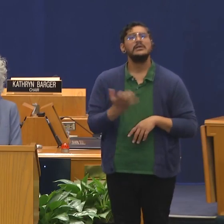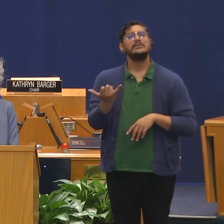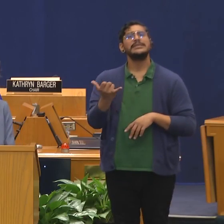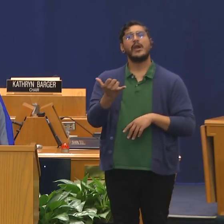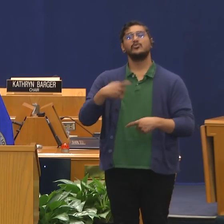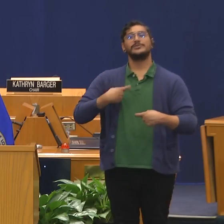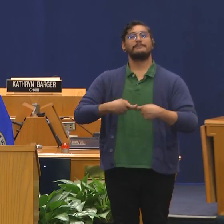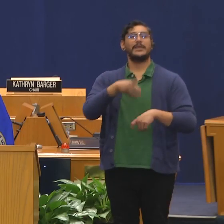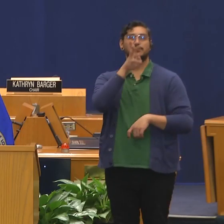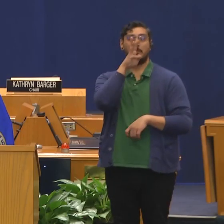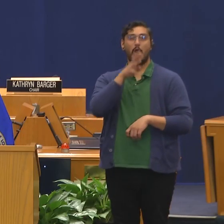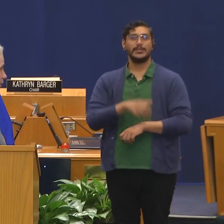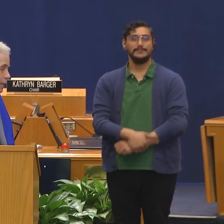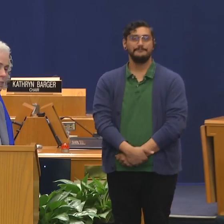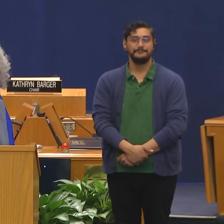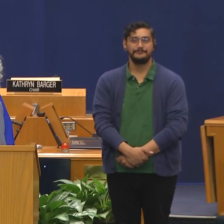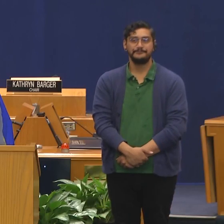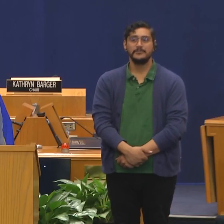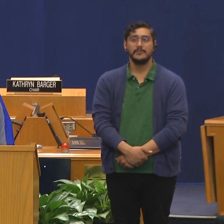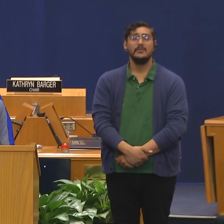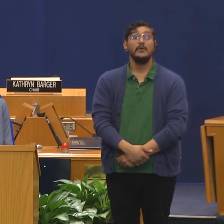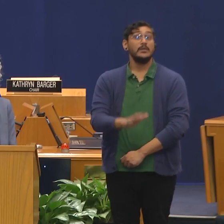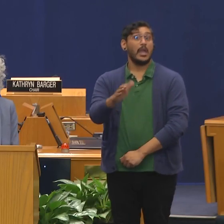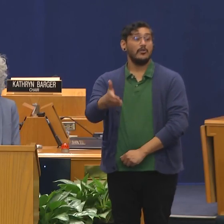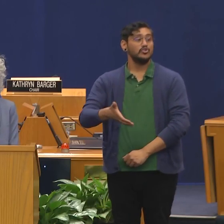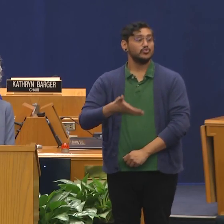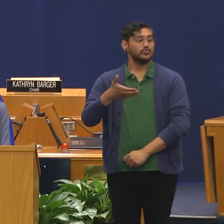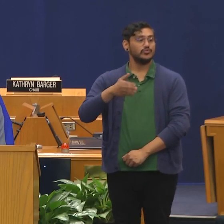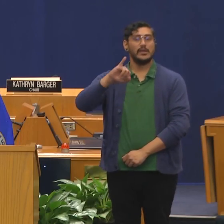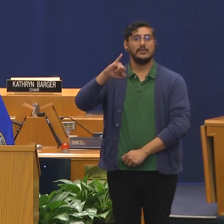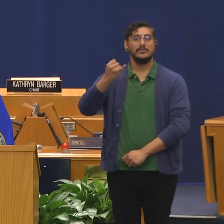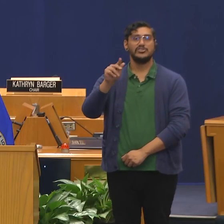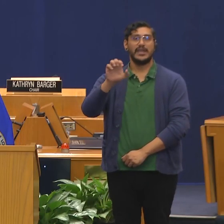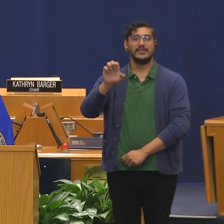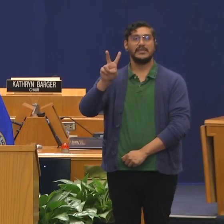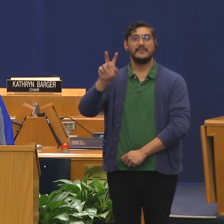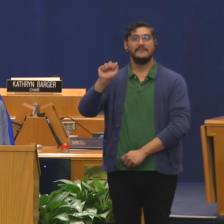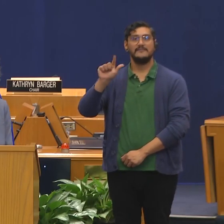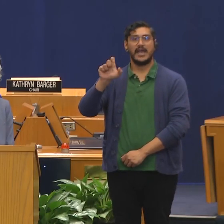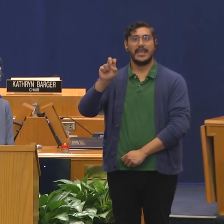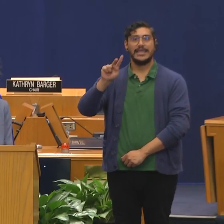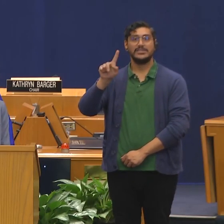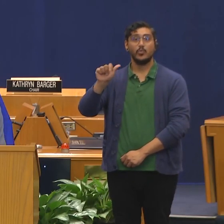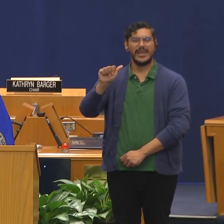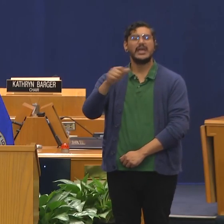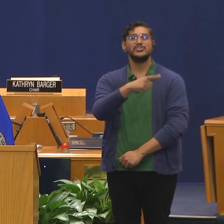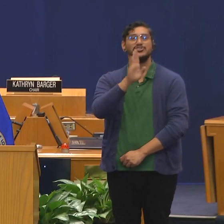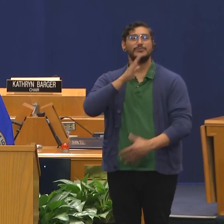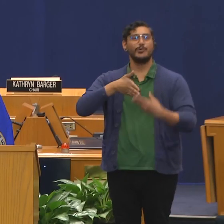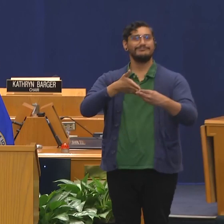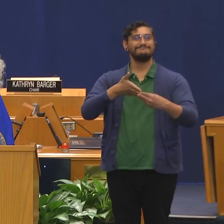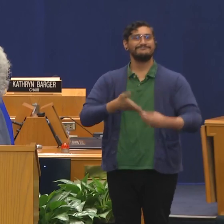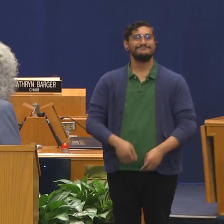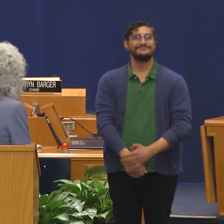in Spanish. And I'd like to introduce Jackie Valenzuela, who will lead this off.